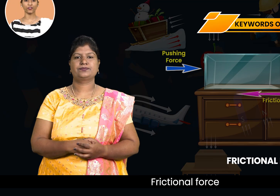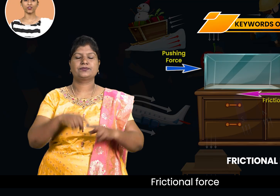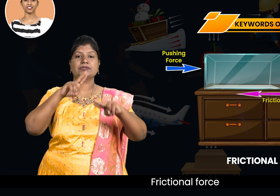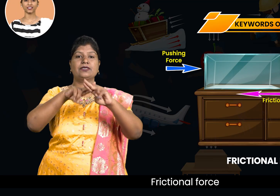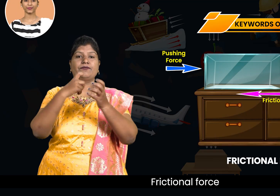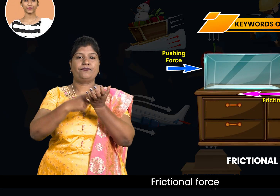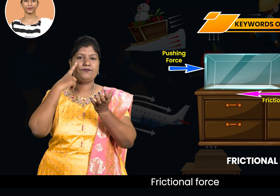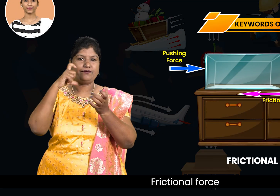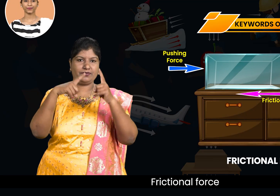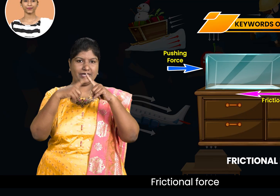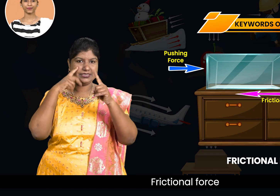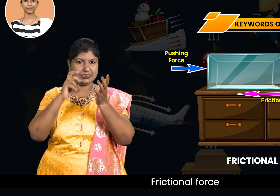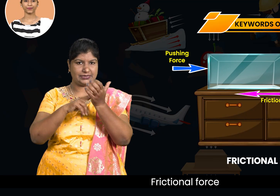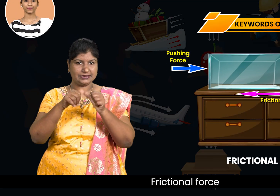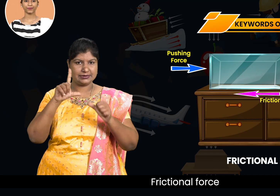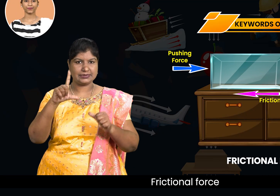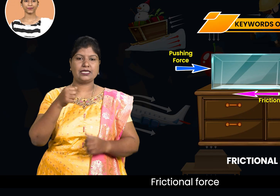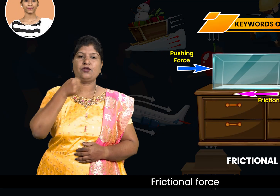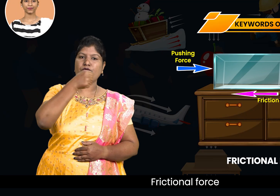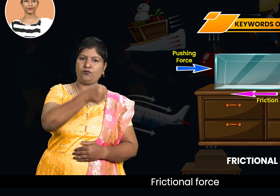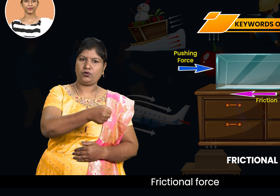frictional force,